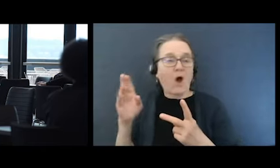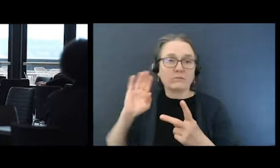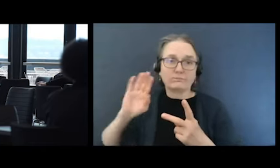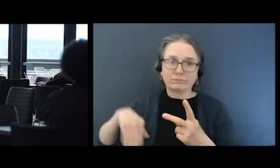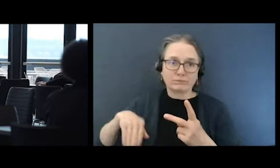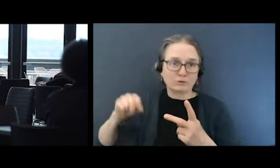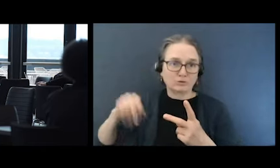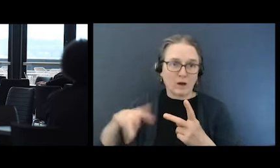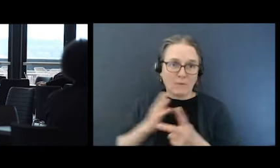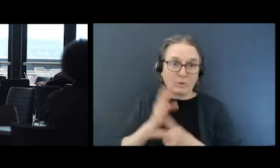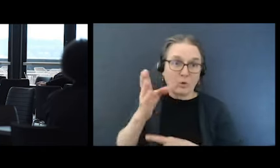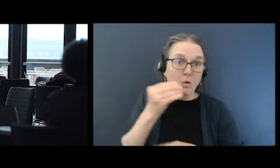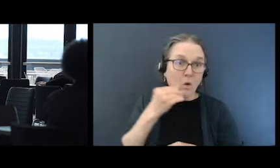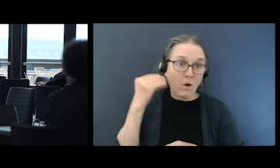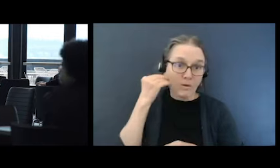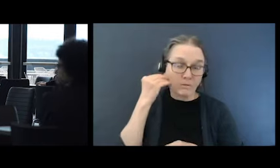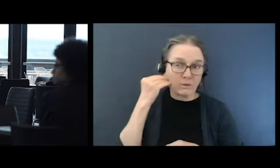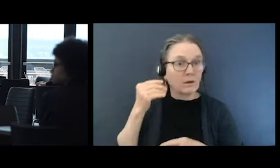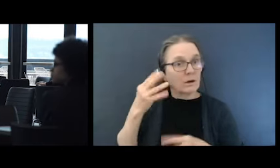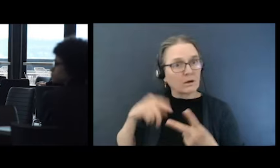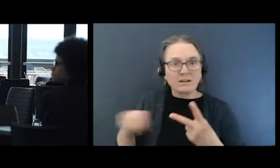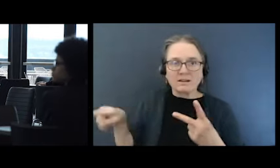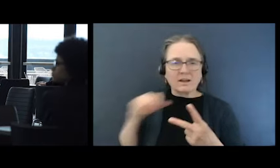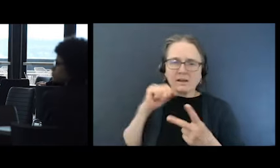mess is. So I think there's a piece in